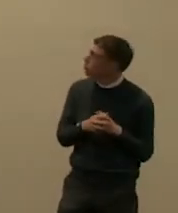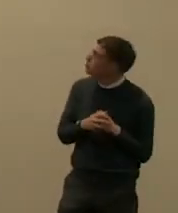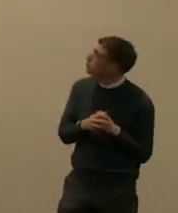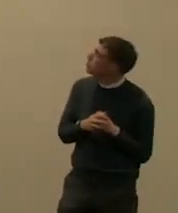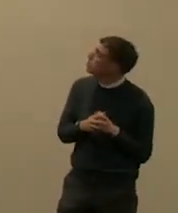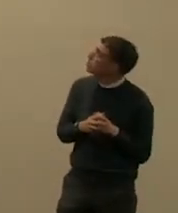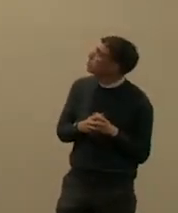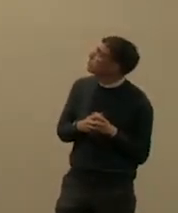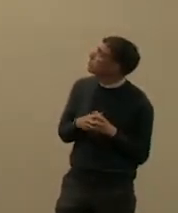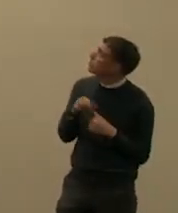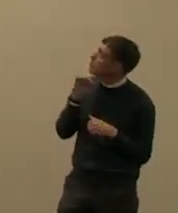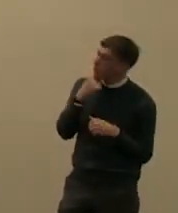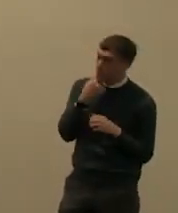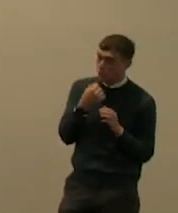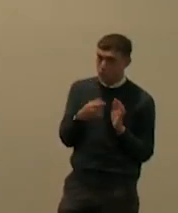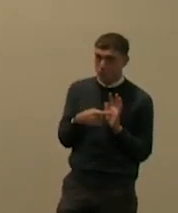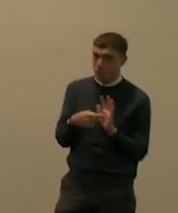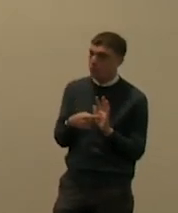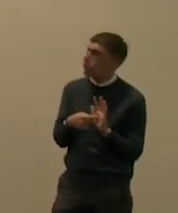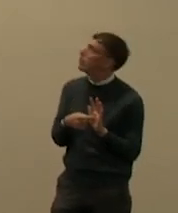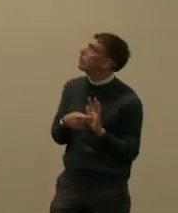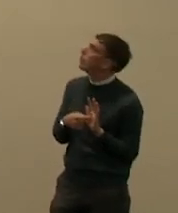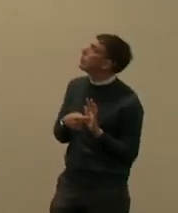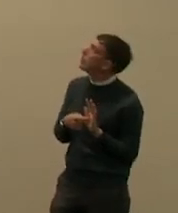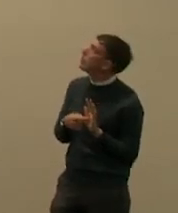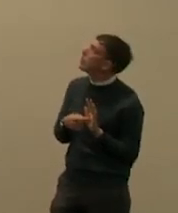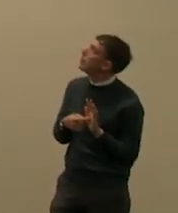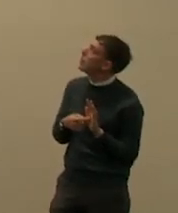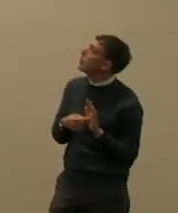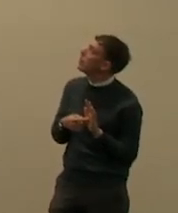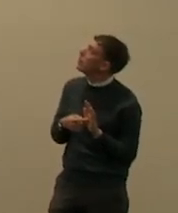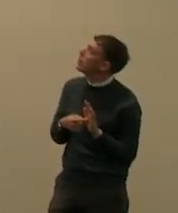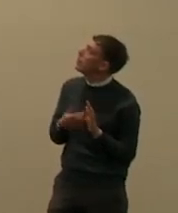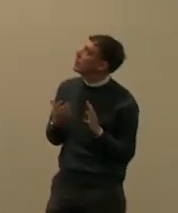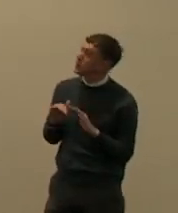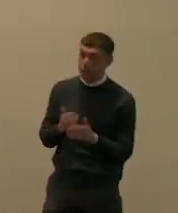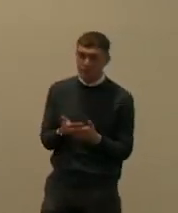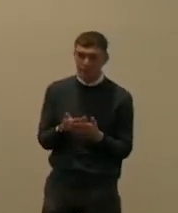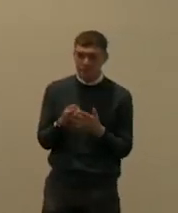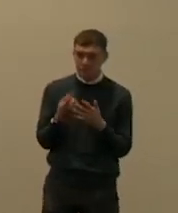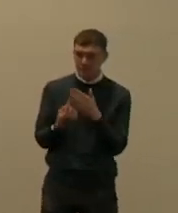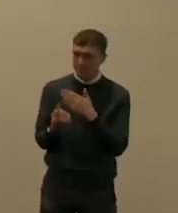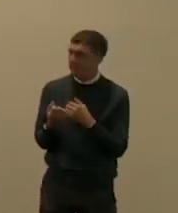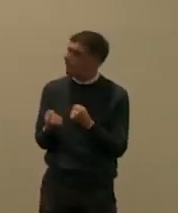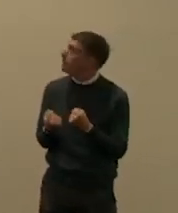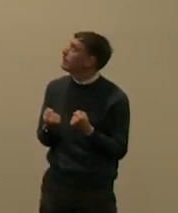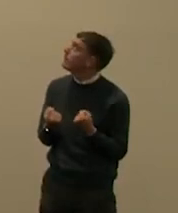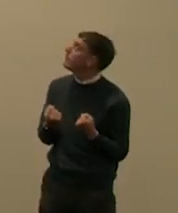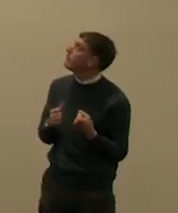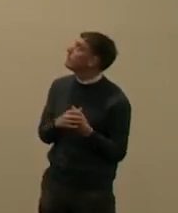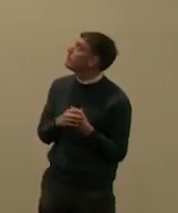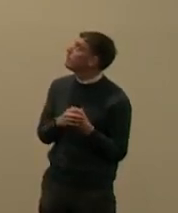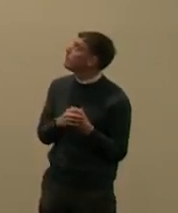And we go to the Asia portal. You can see here we have the service itself, the Virtual Wan service.